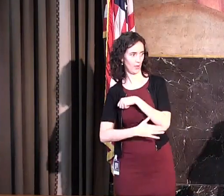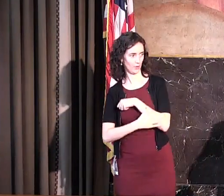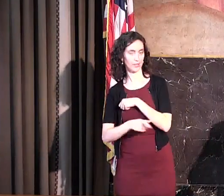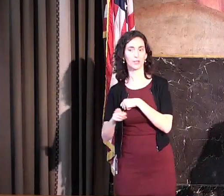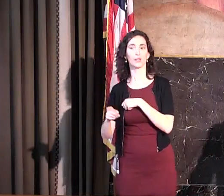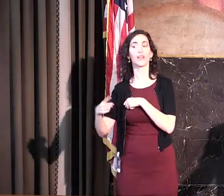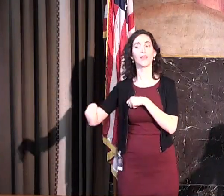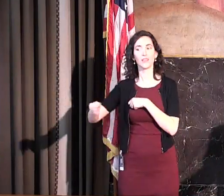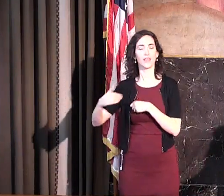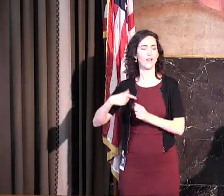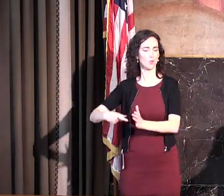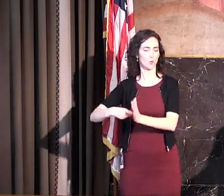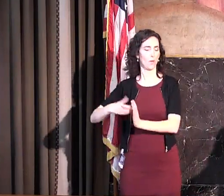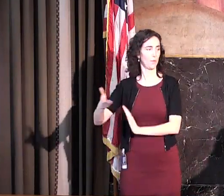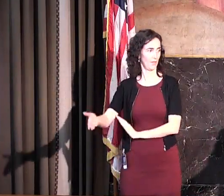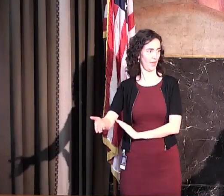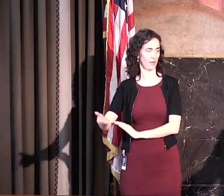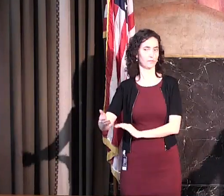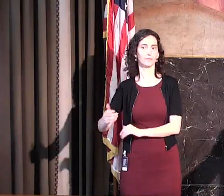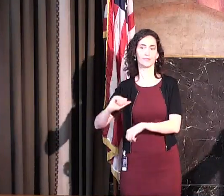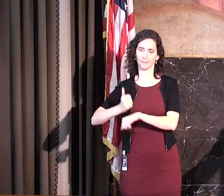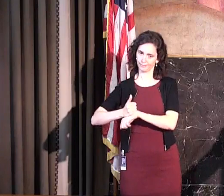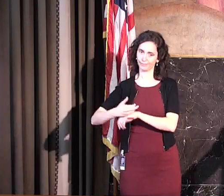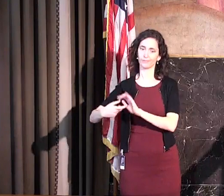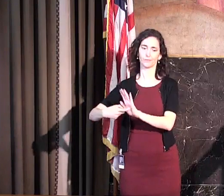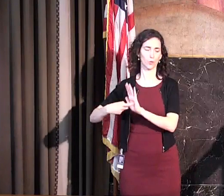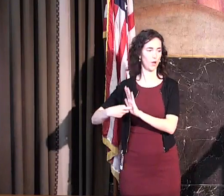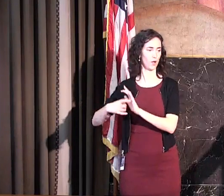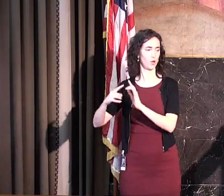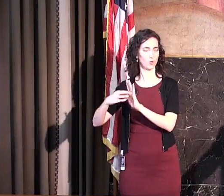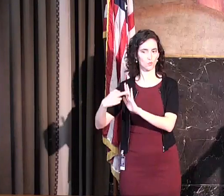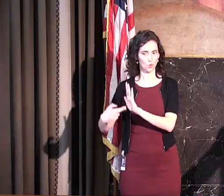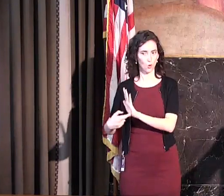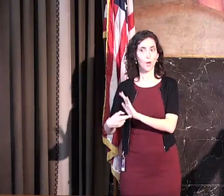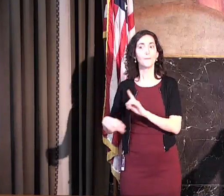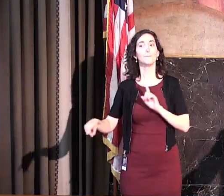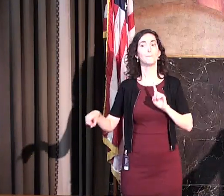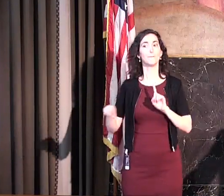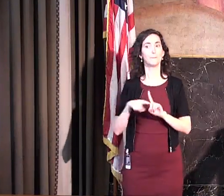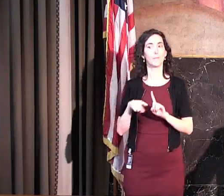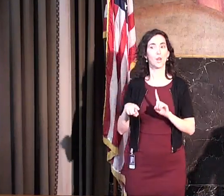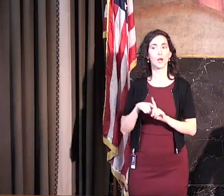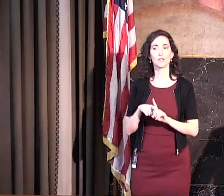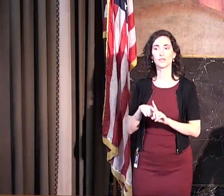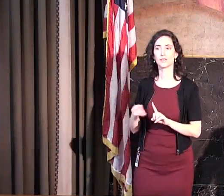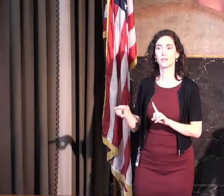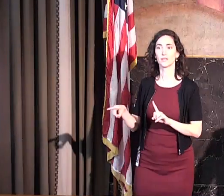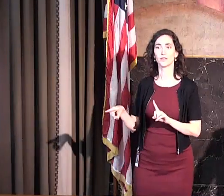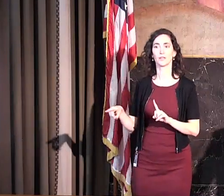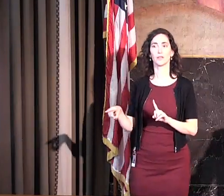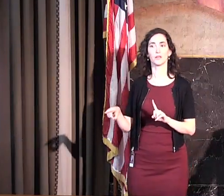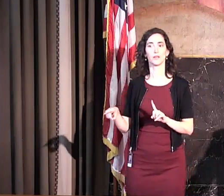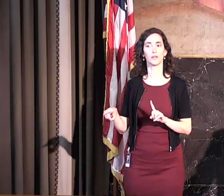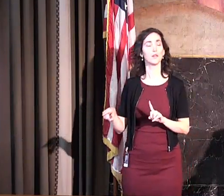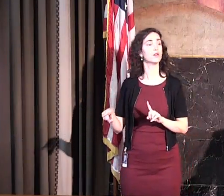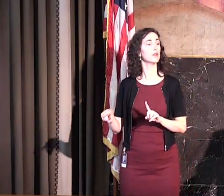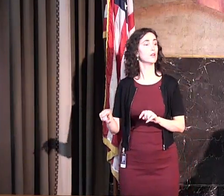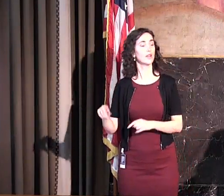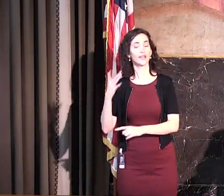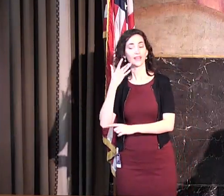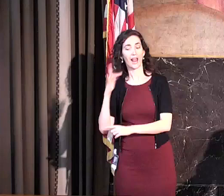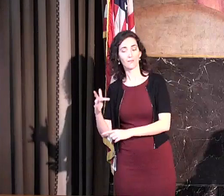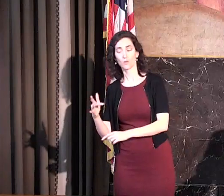have mandates in place back. Yeah. There's still mandates. Plus, they're talking about avoiding travel. California is avoiding travel to